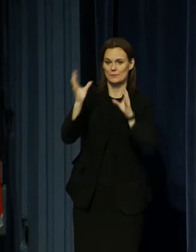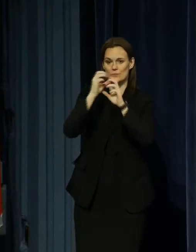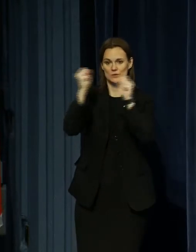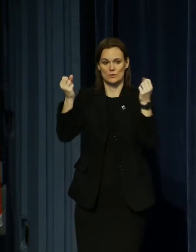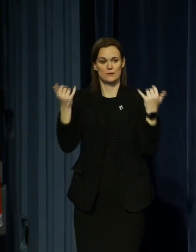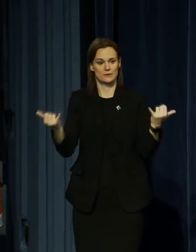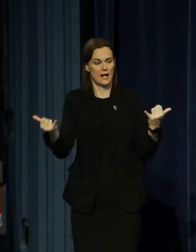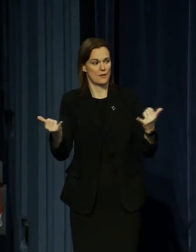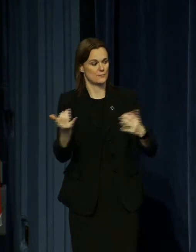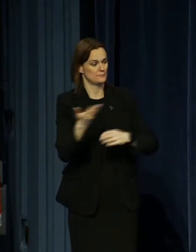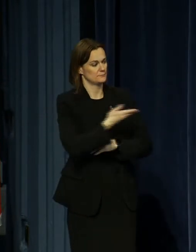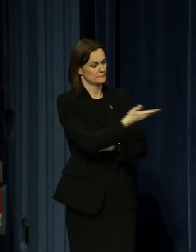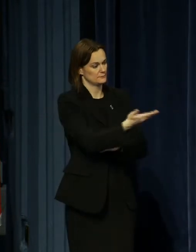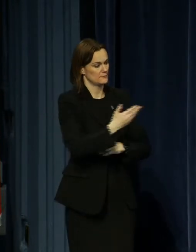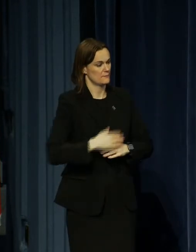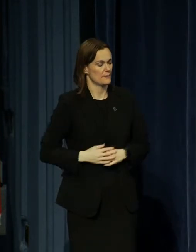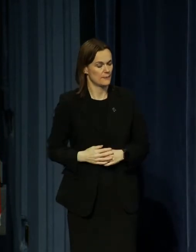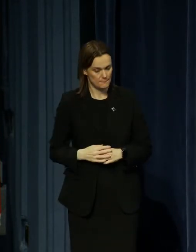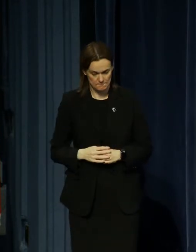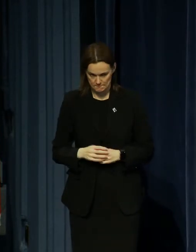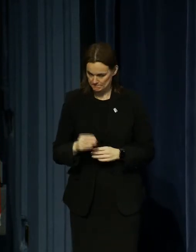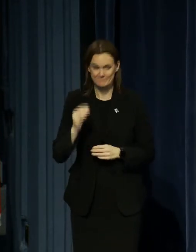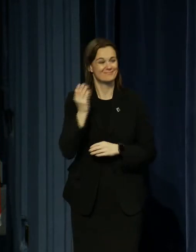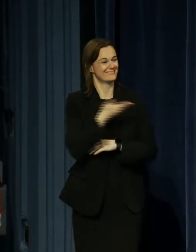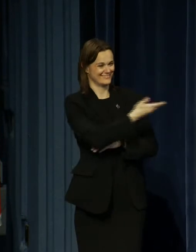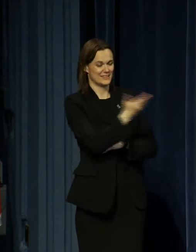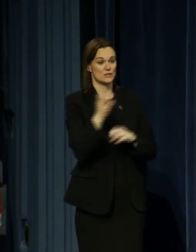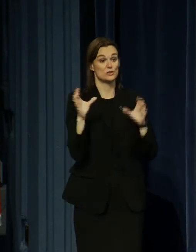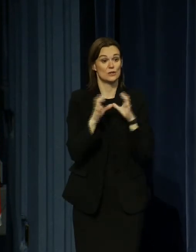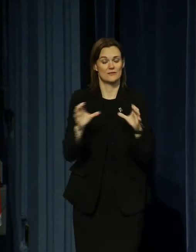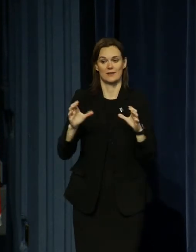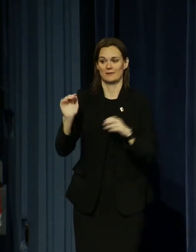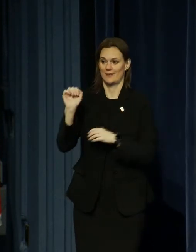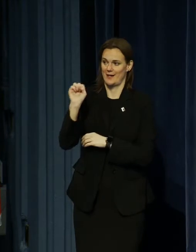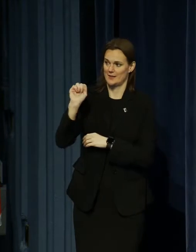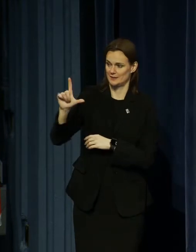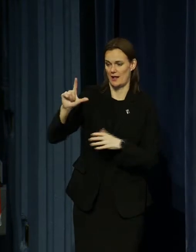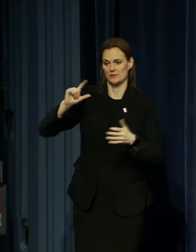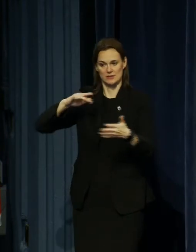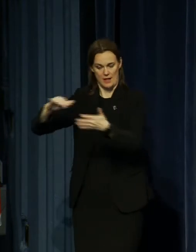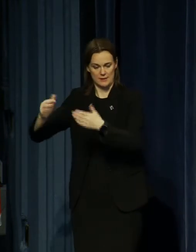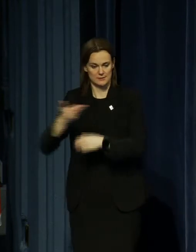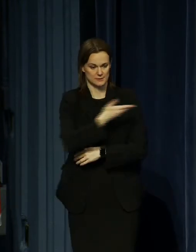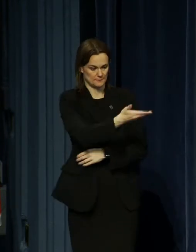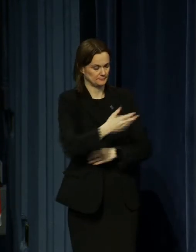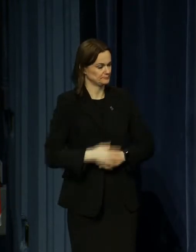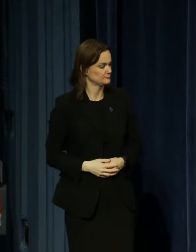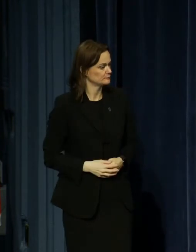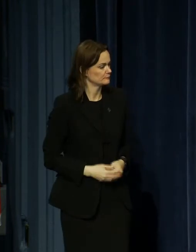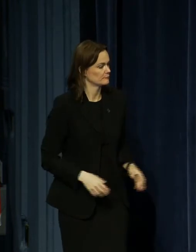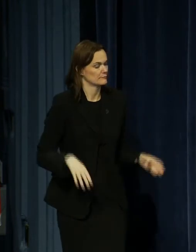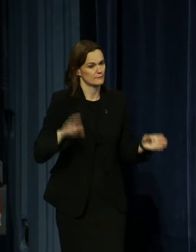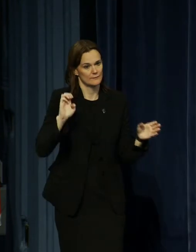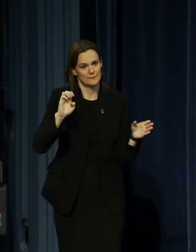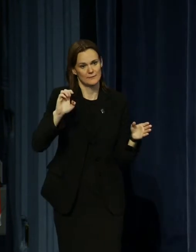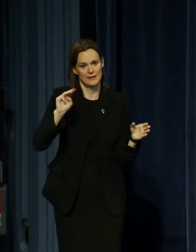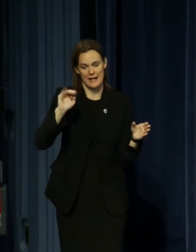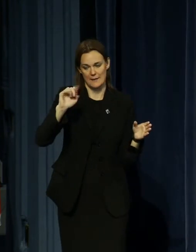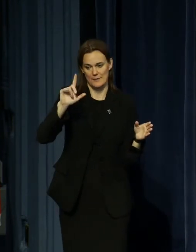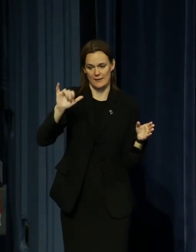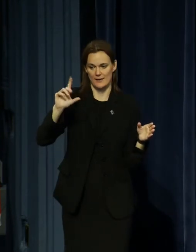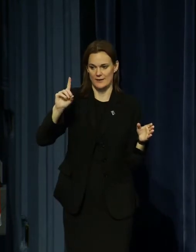very complex period of time. We wish you nothing but the utmost success going forward. And